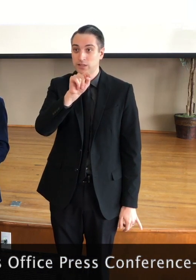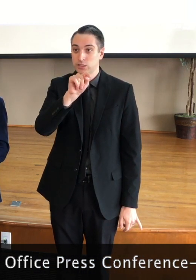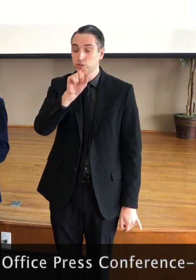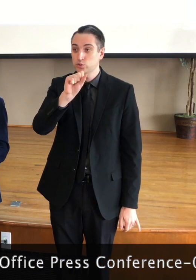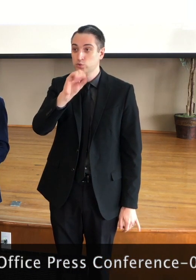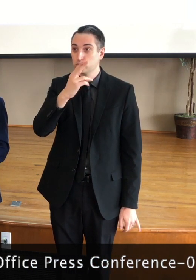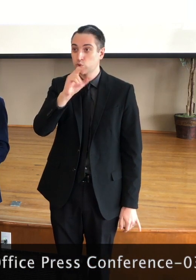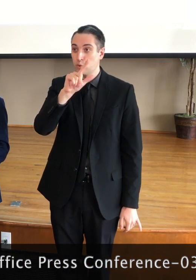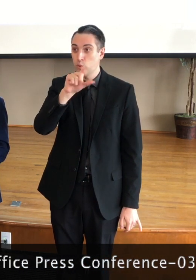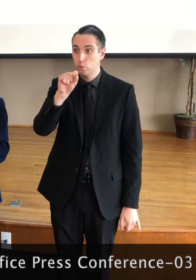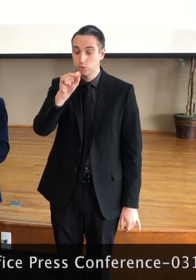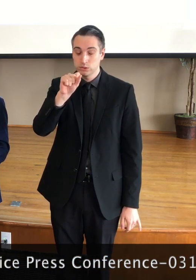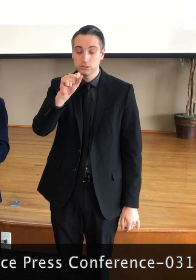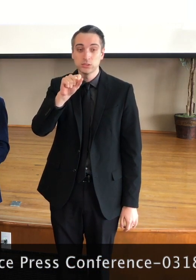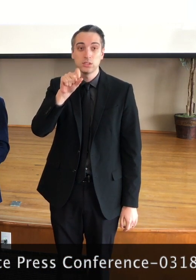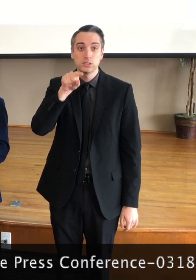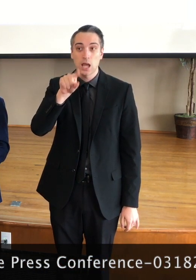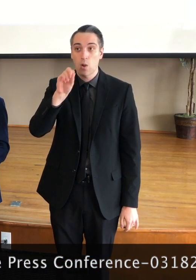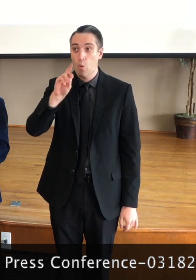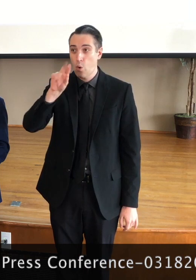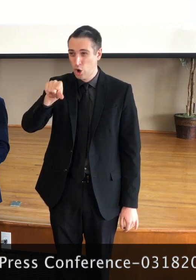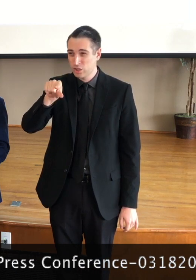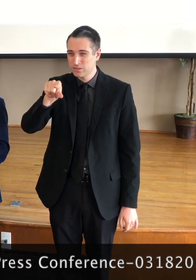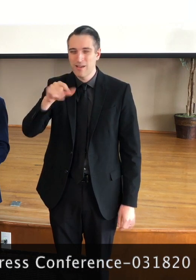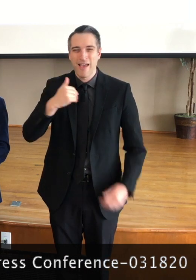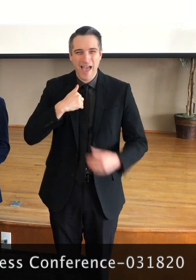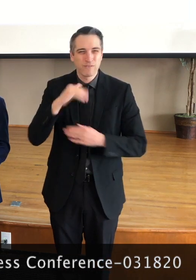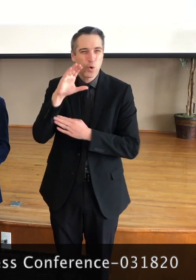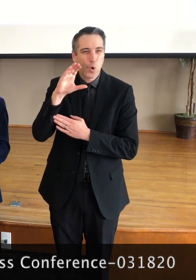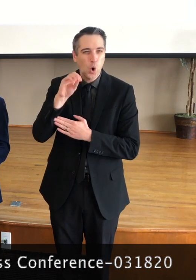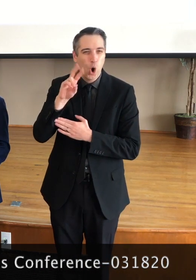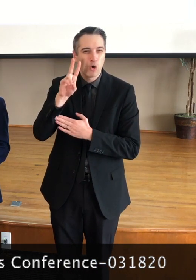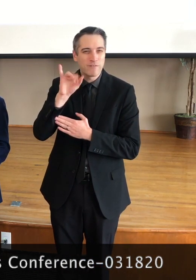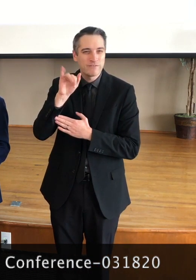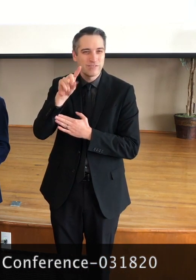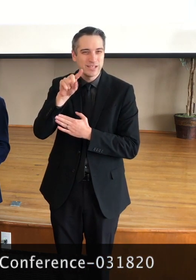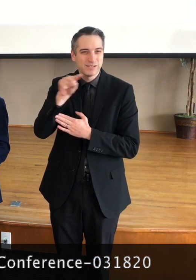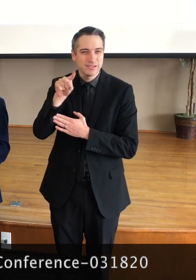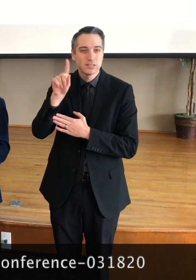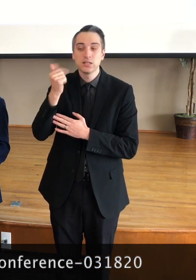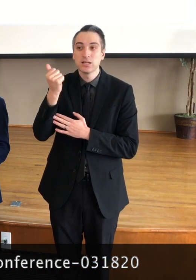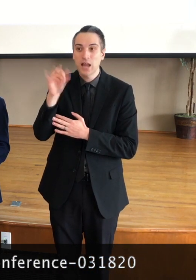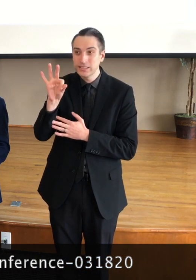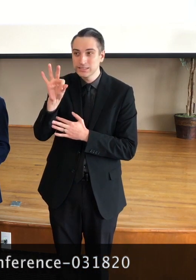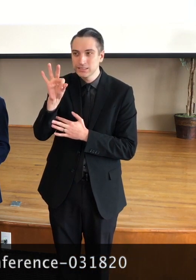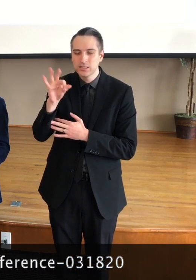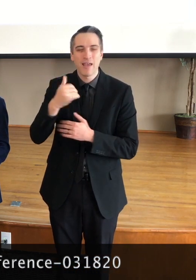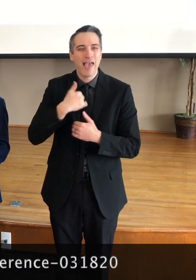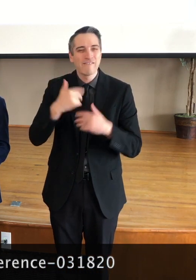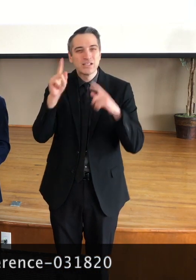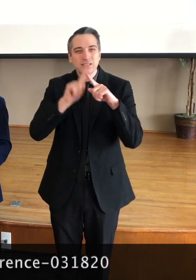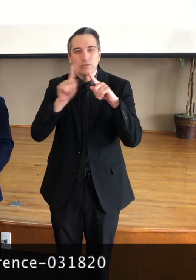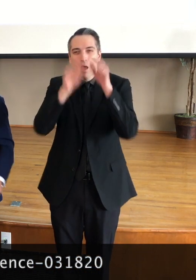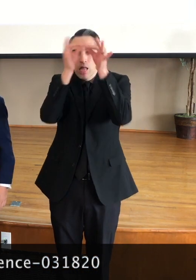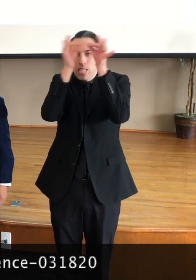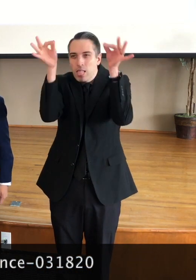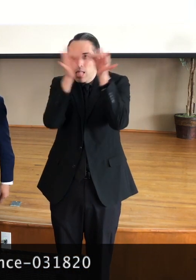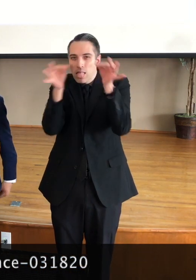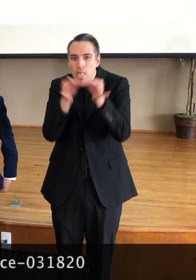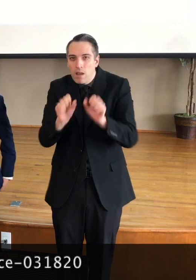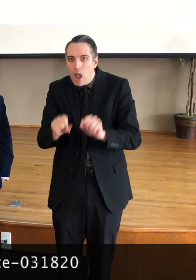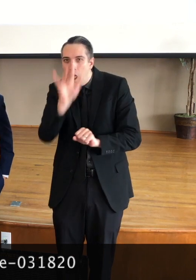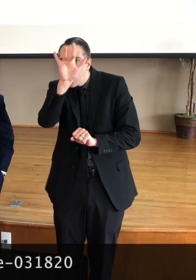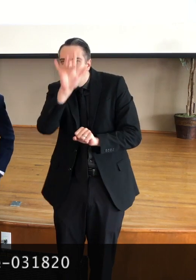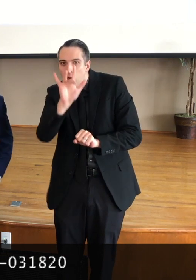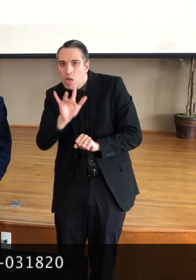for COVID-19, there are all of these links for you as family members and community members to sort of make sure that you